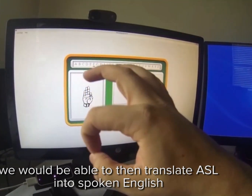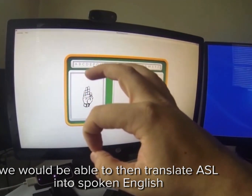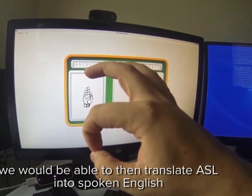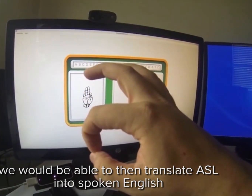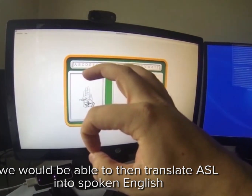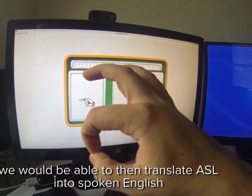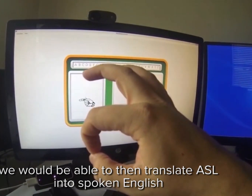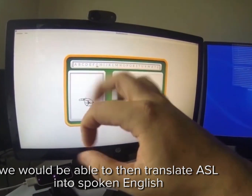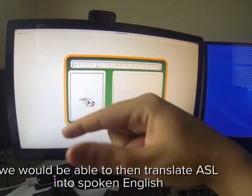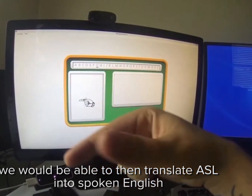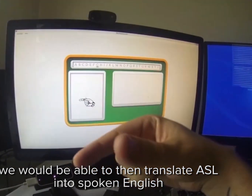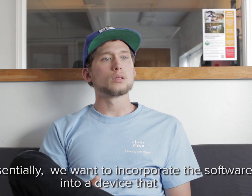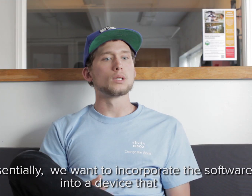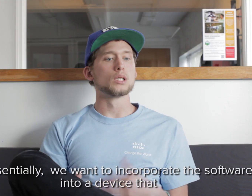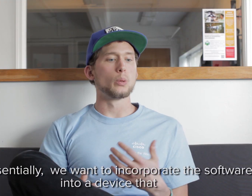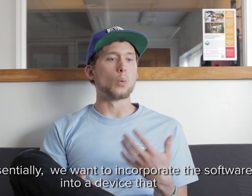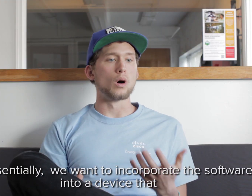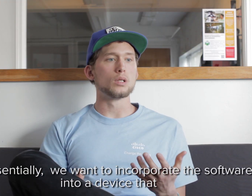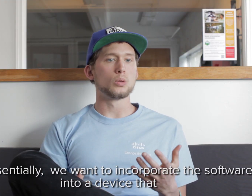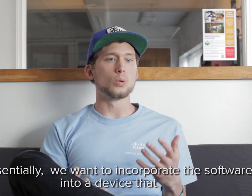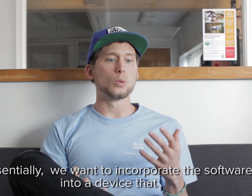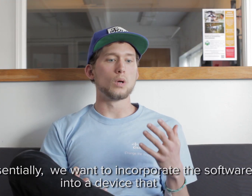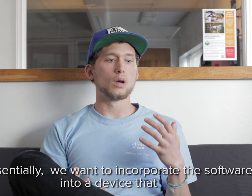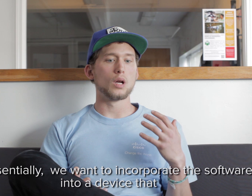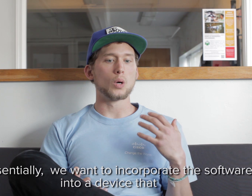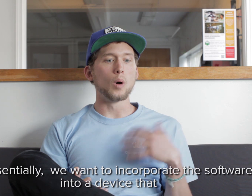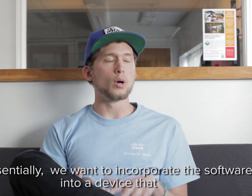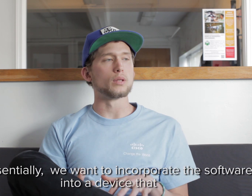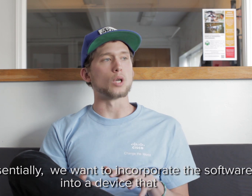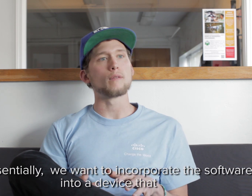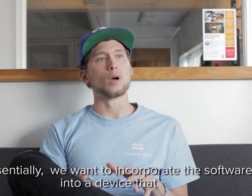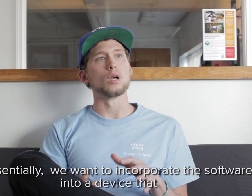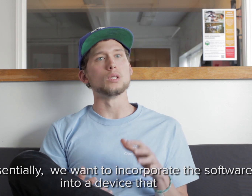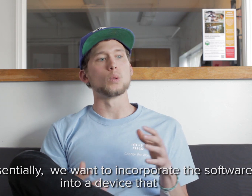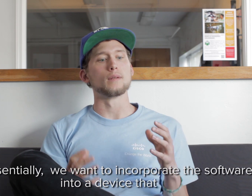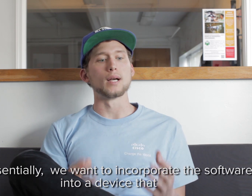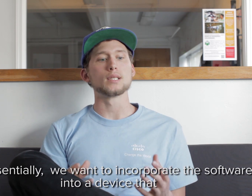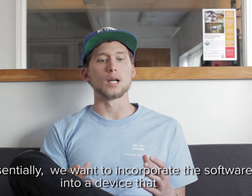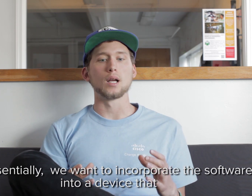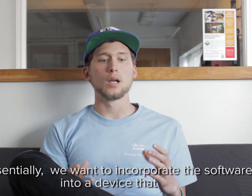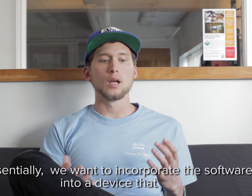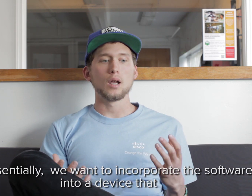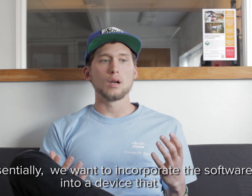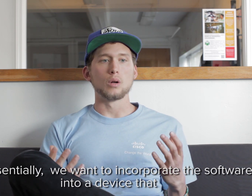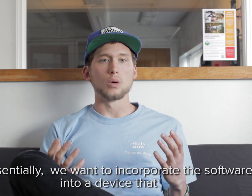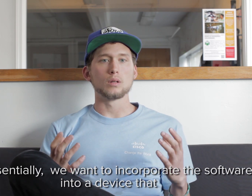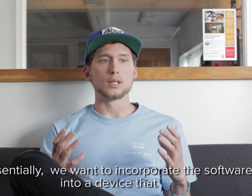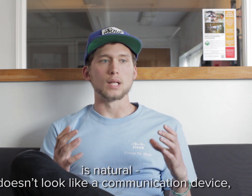ASL into spoken English. So essentially we want to incorporate the software into a device that, you know, is